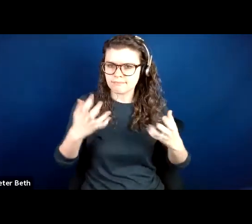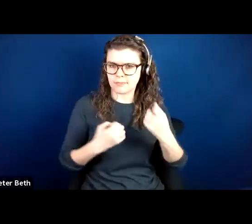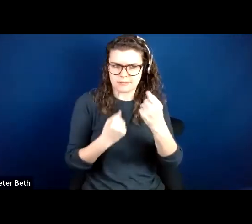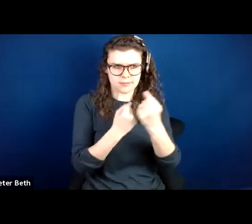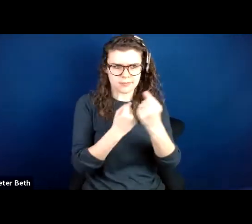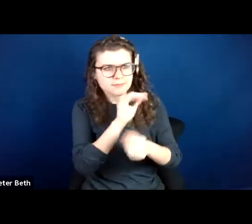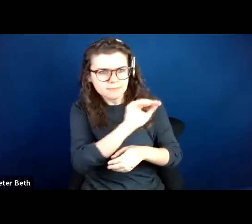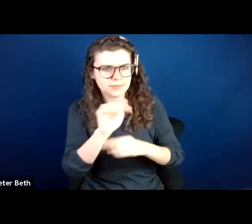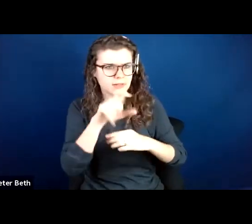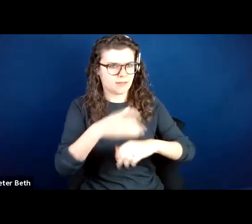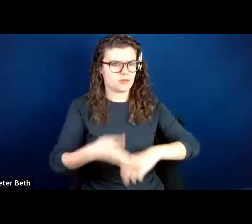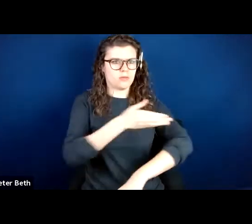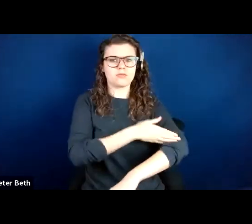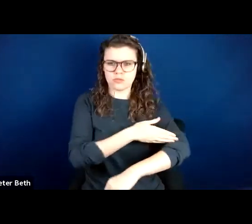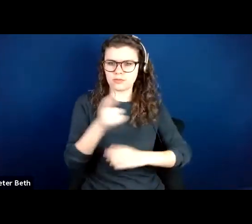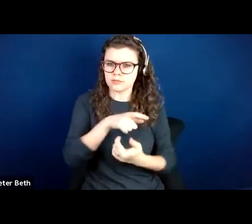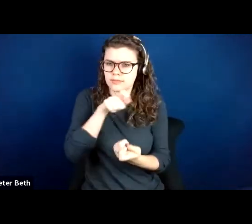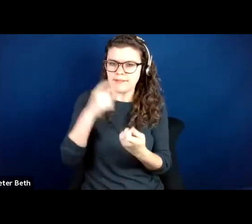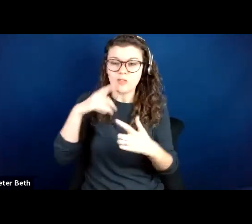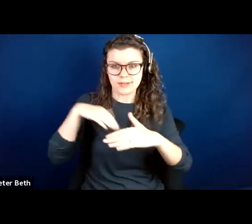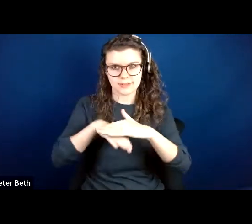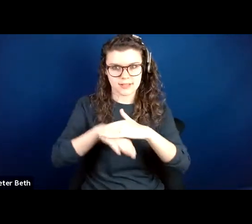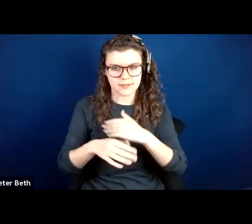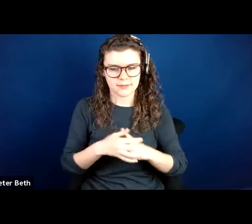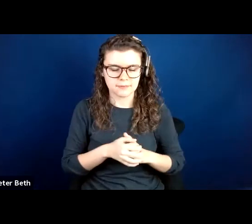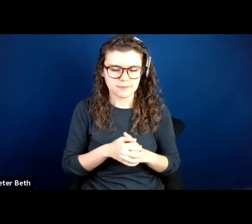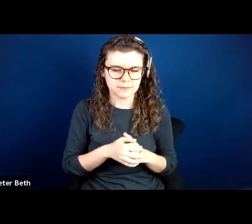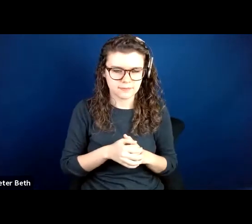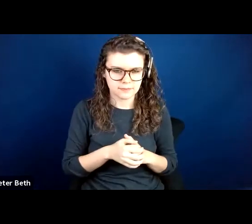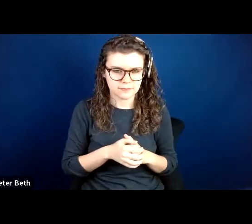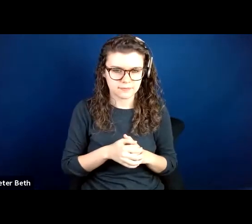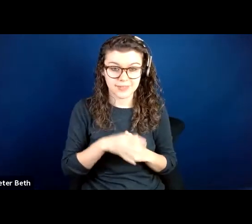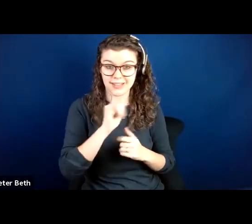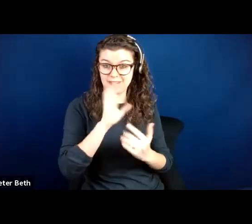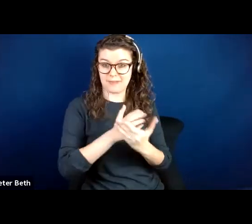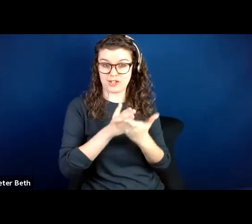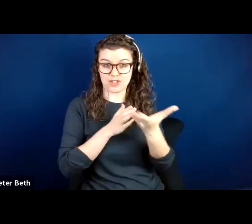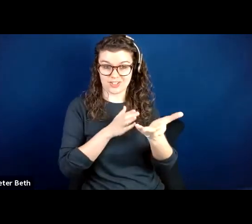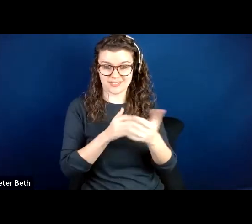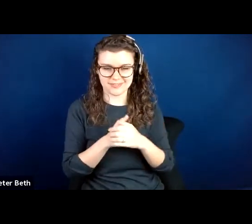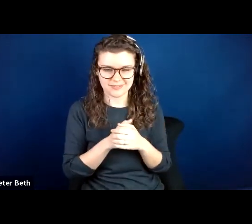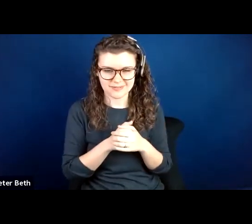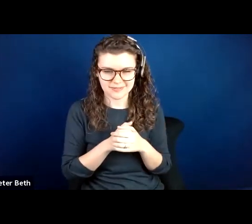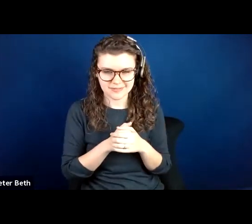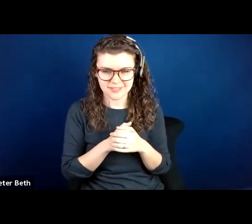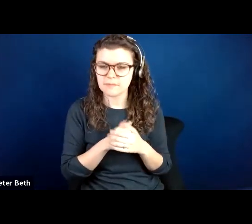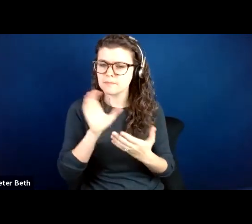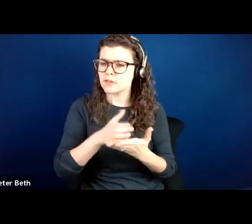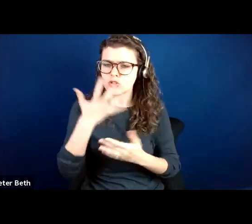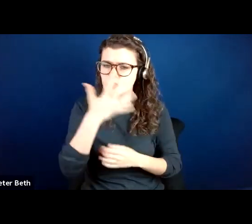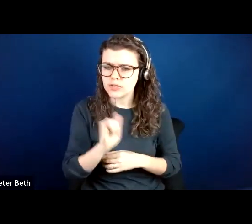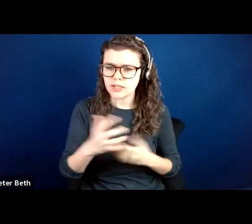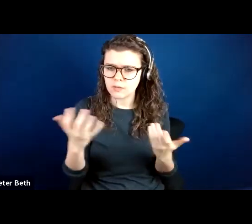improvements in this area specifically. And then we have an image description here, which is a picture of